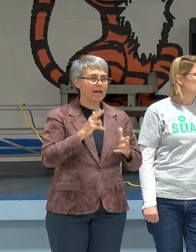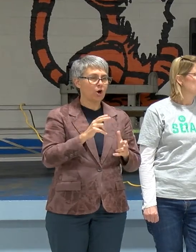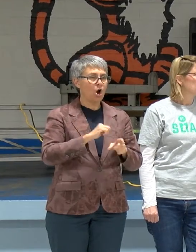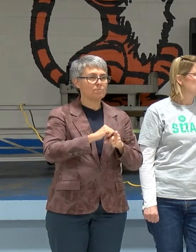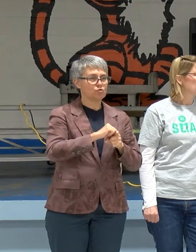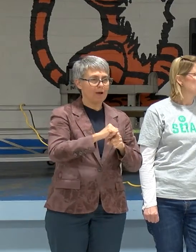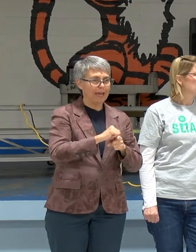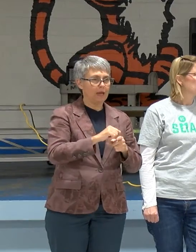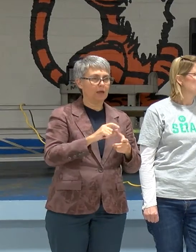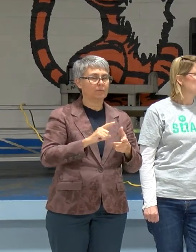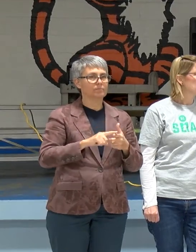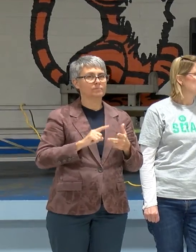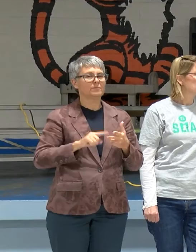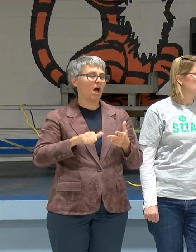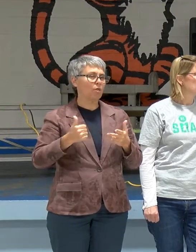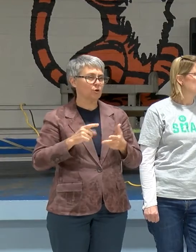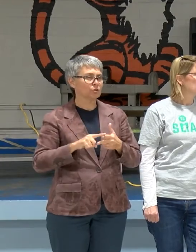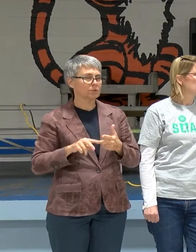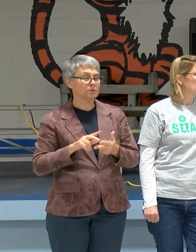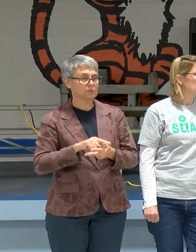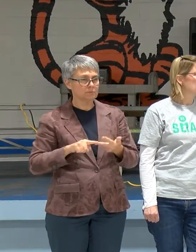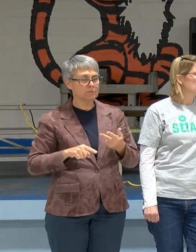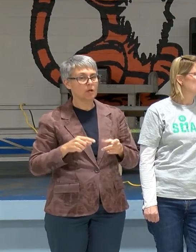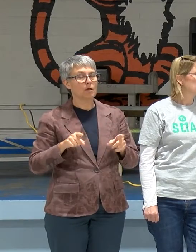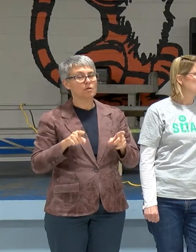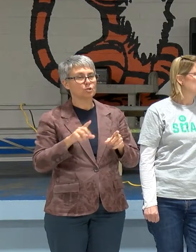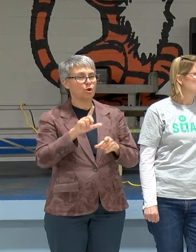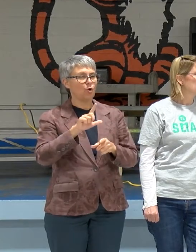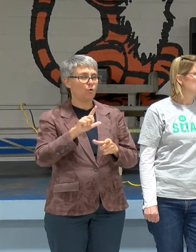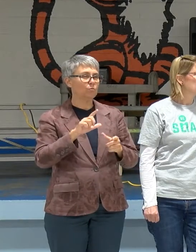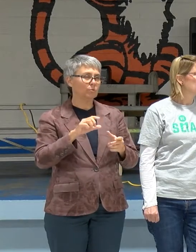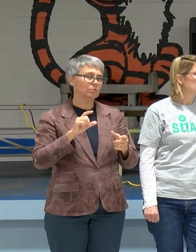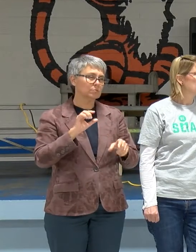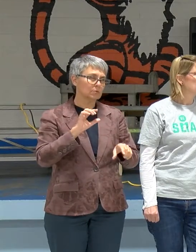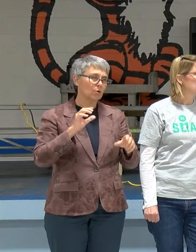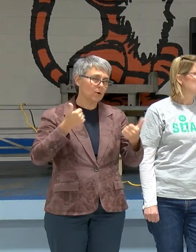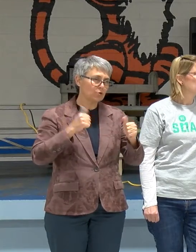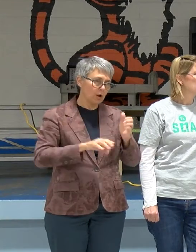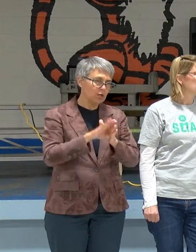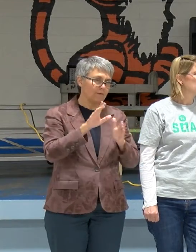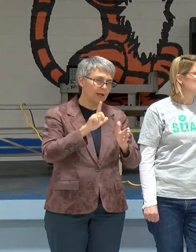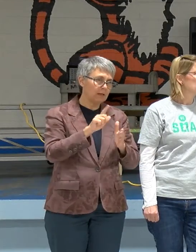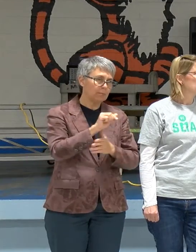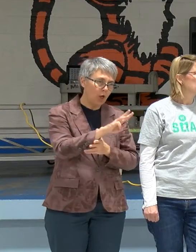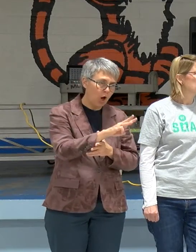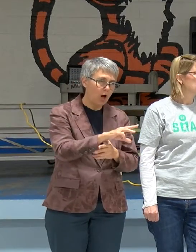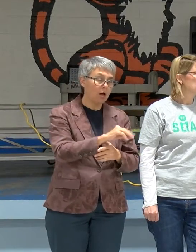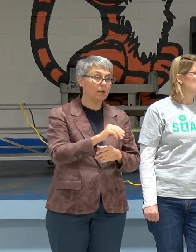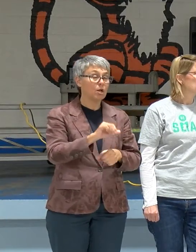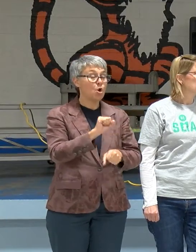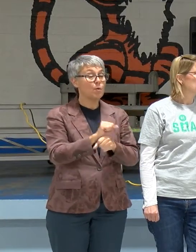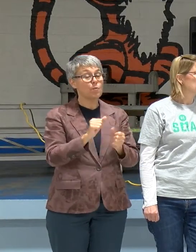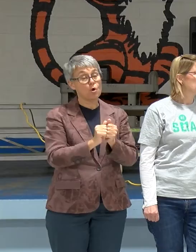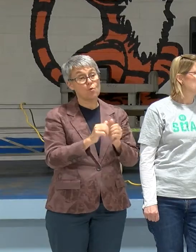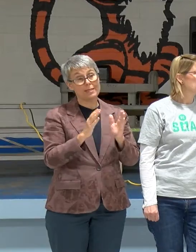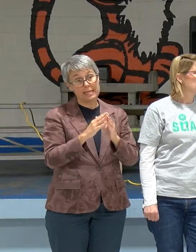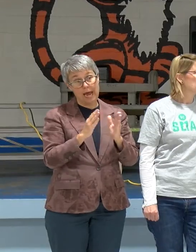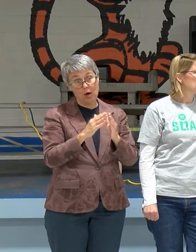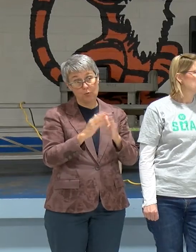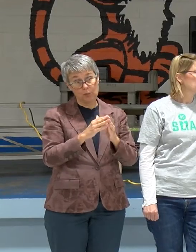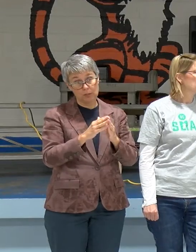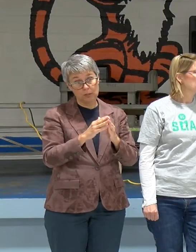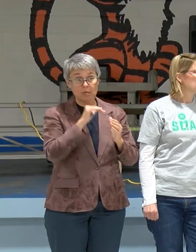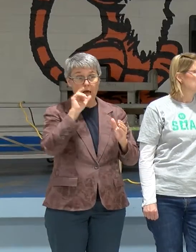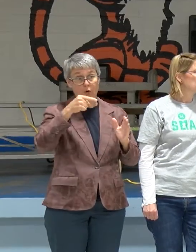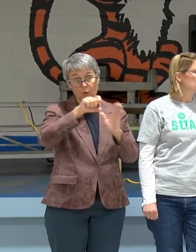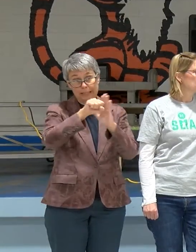also recognize and work with where every town and Moms Demand Action and Wear